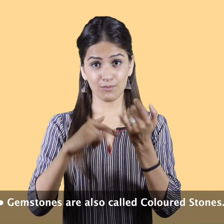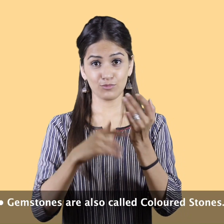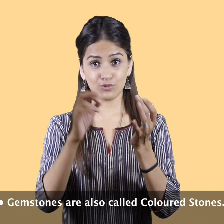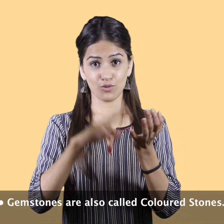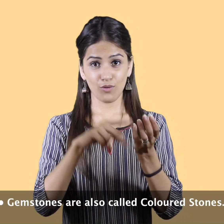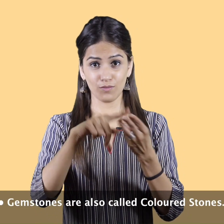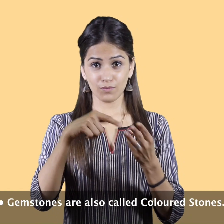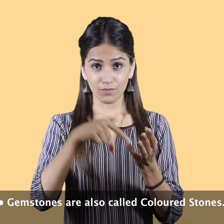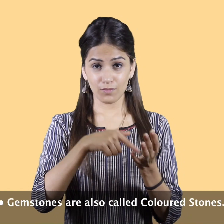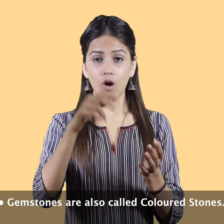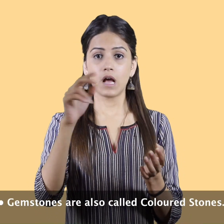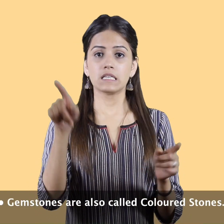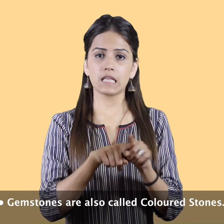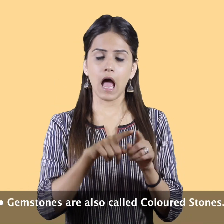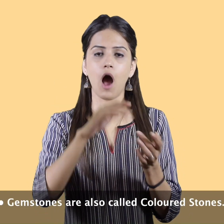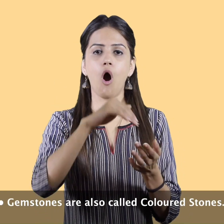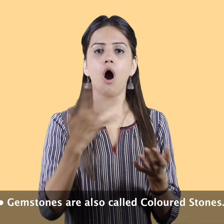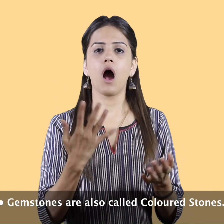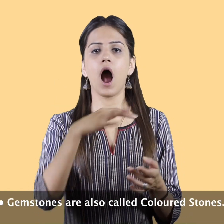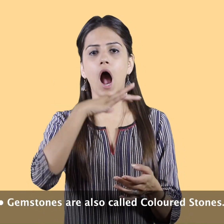Gemstones are also called colored stones.